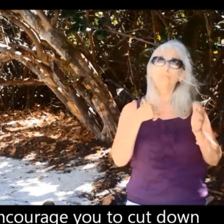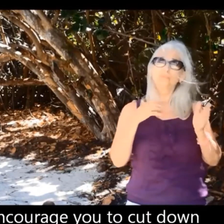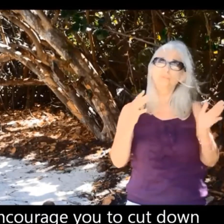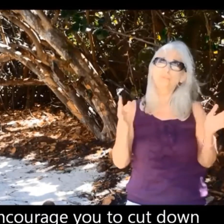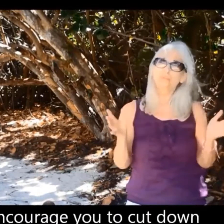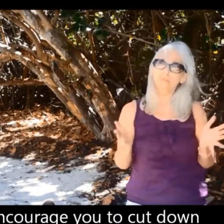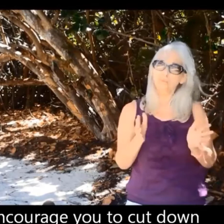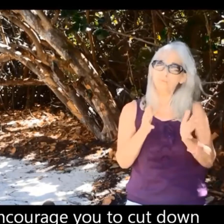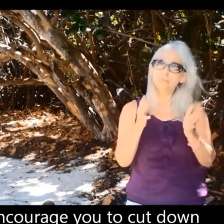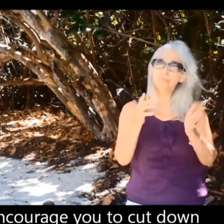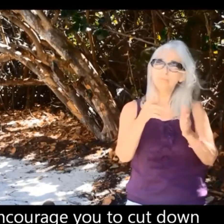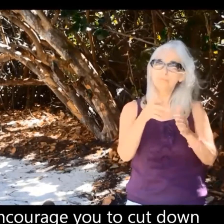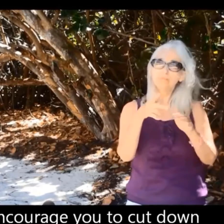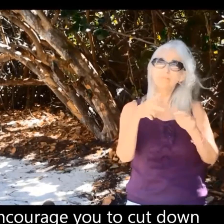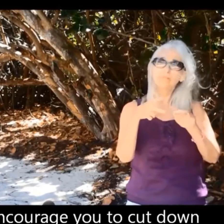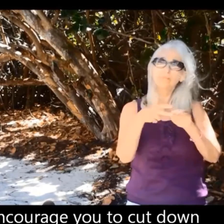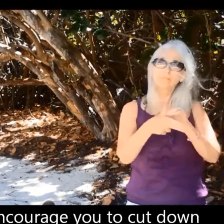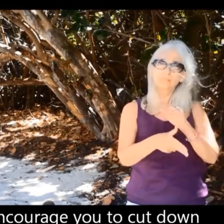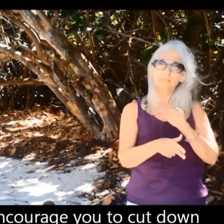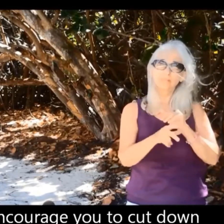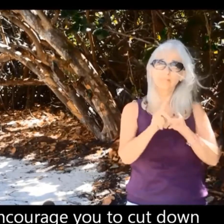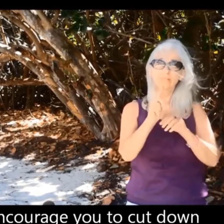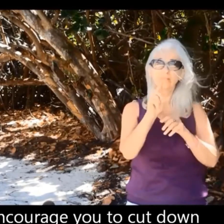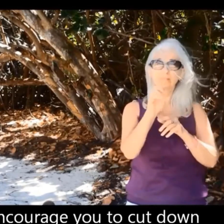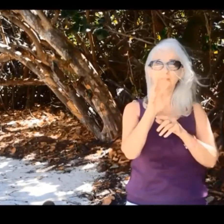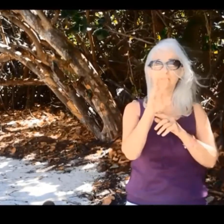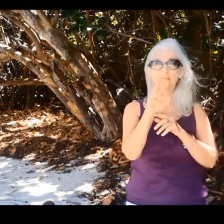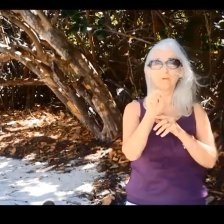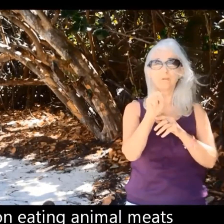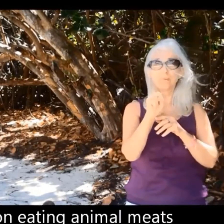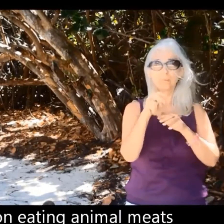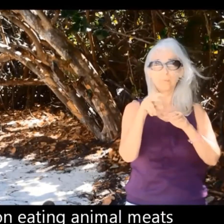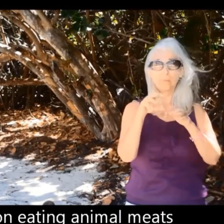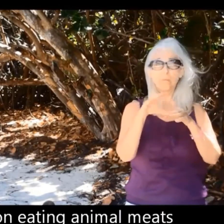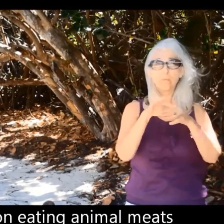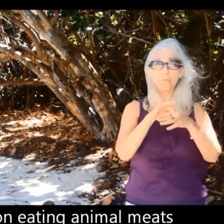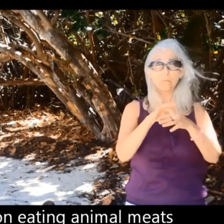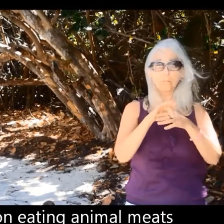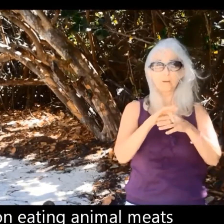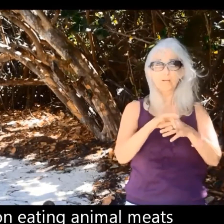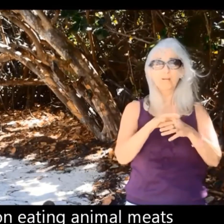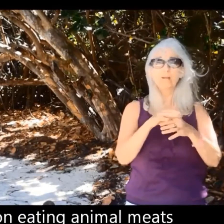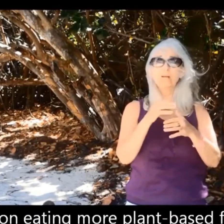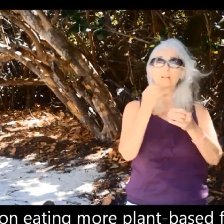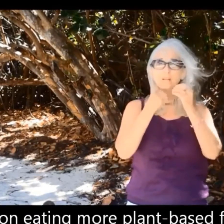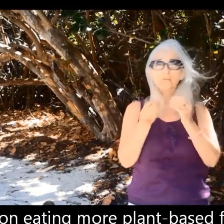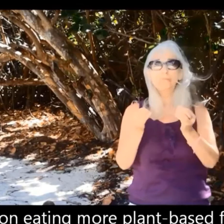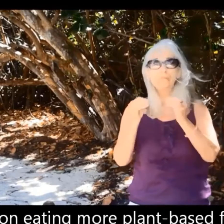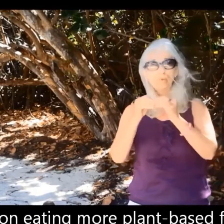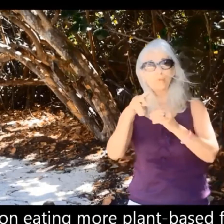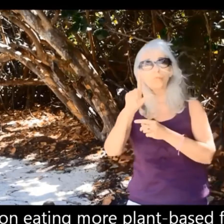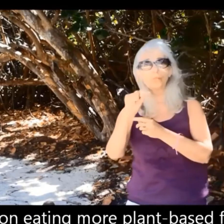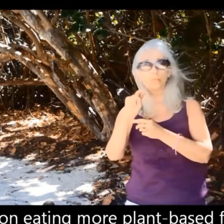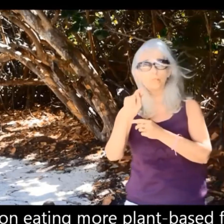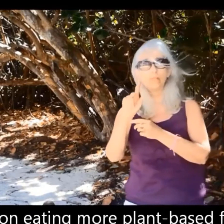I encourage you to cut down on eating animal meats and focus on eating